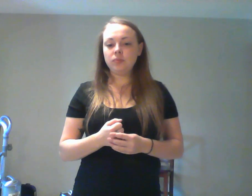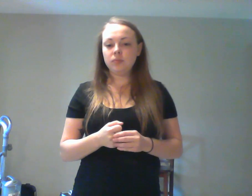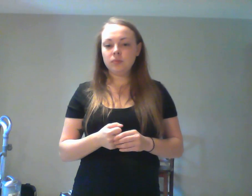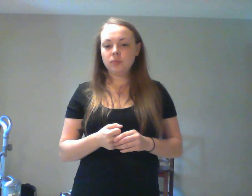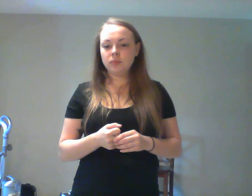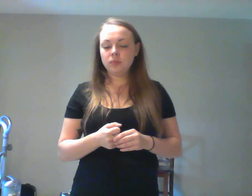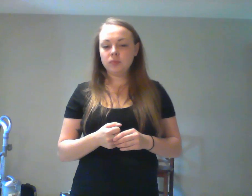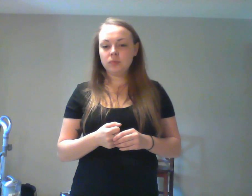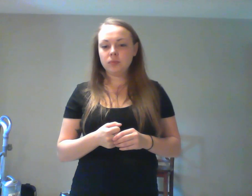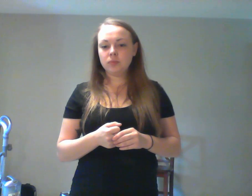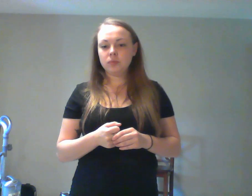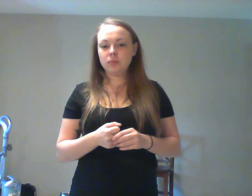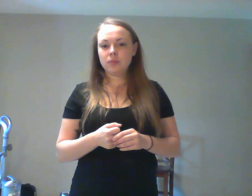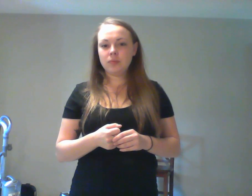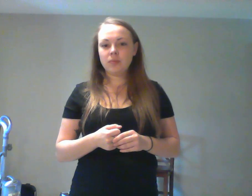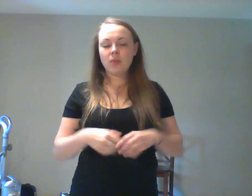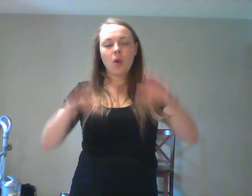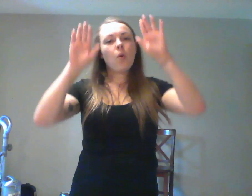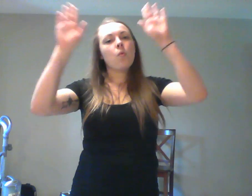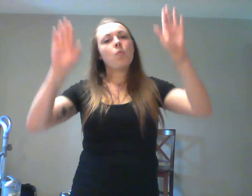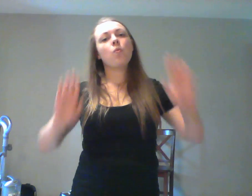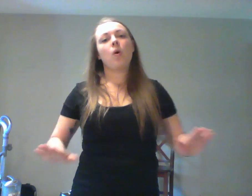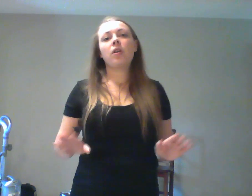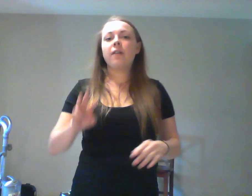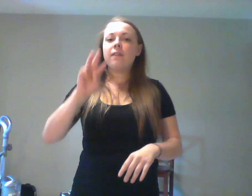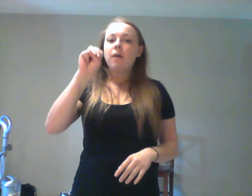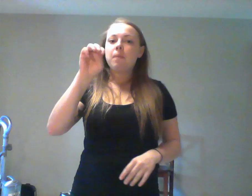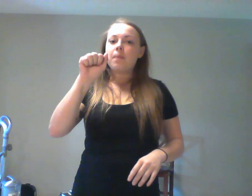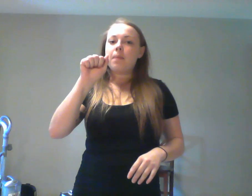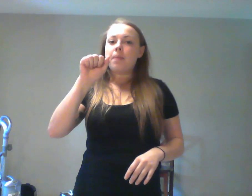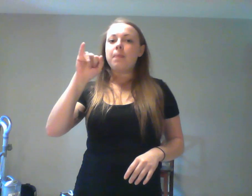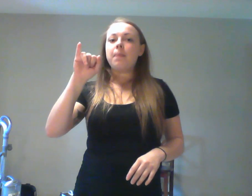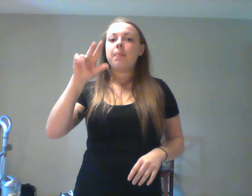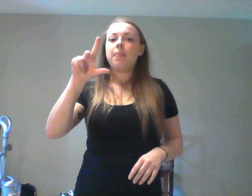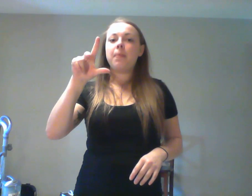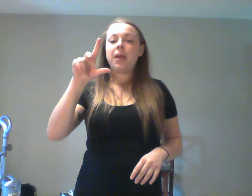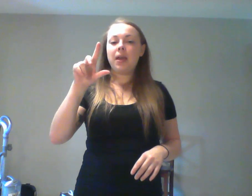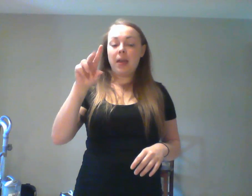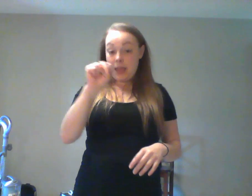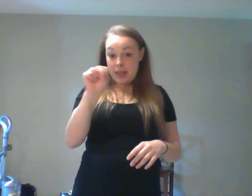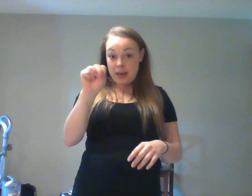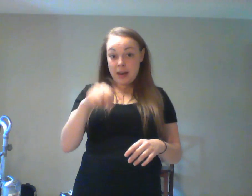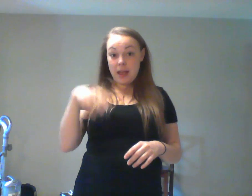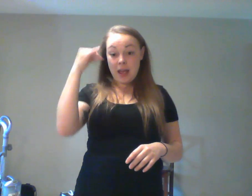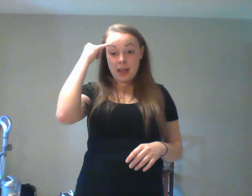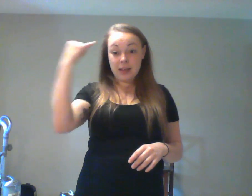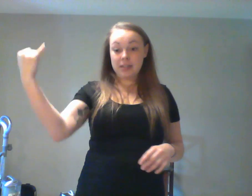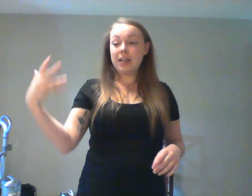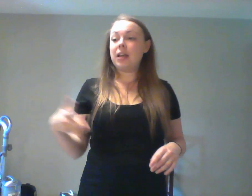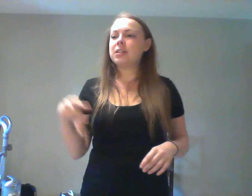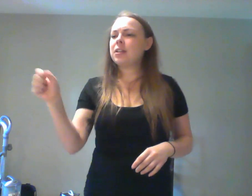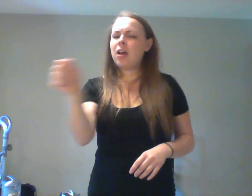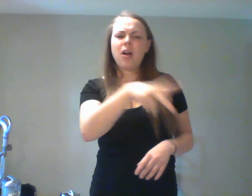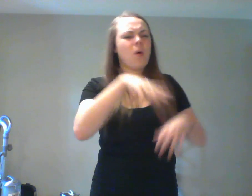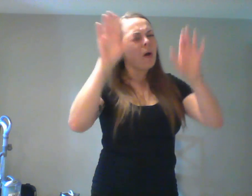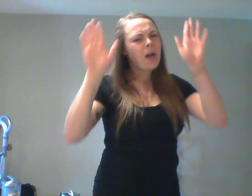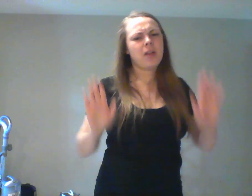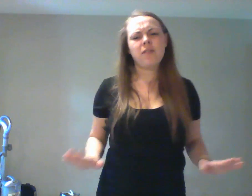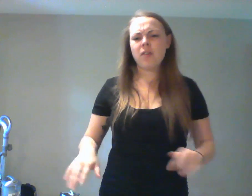I saw some excellent main ideas I was going around. I think we pretty much all have the same thought in mind. Let's talk about it real quick. Now, when I want